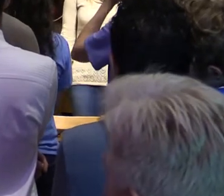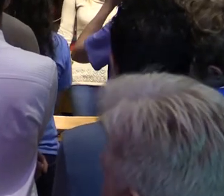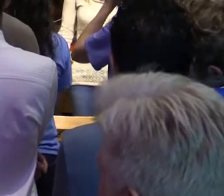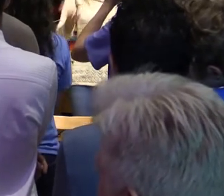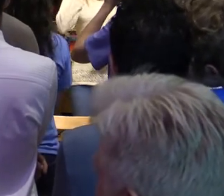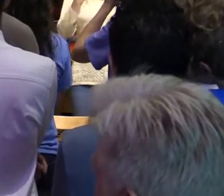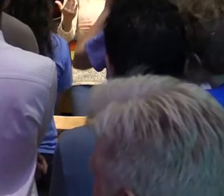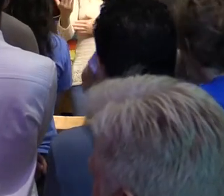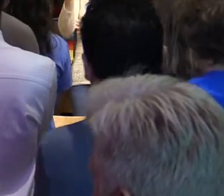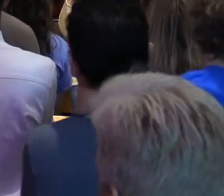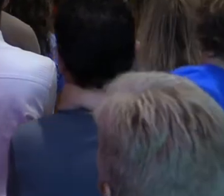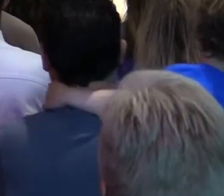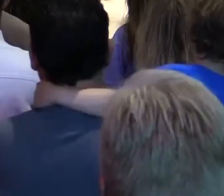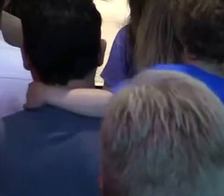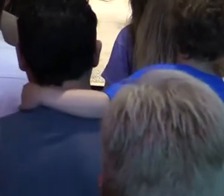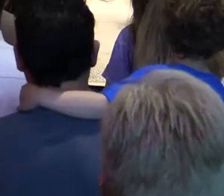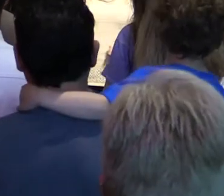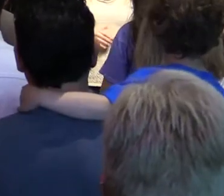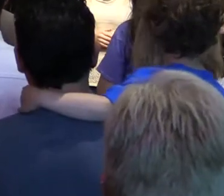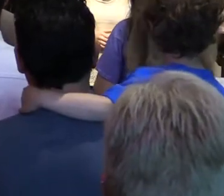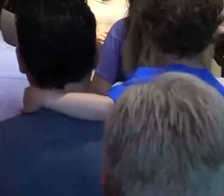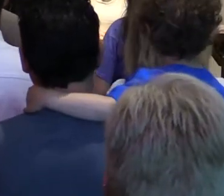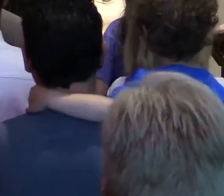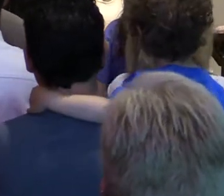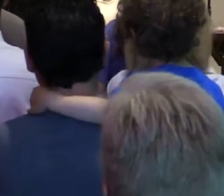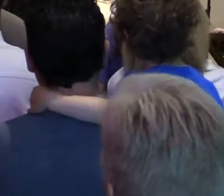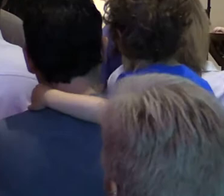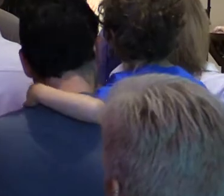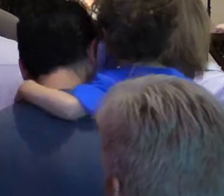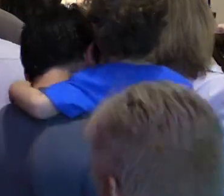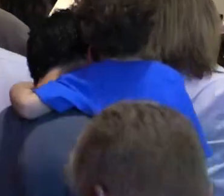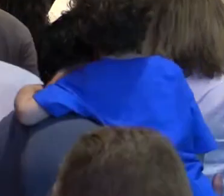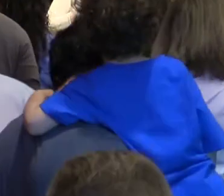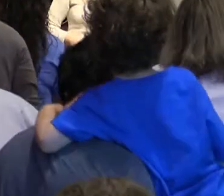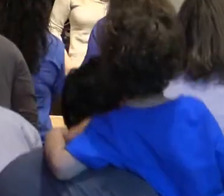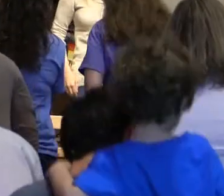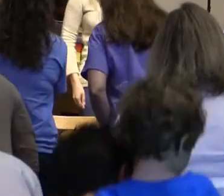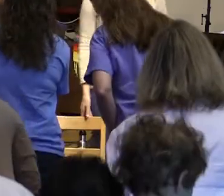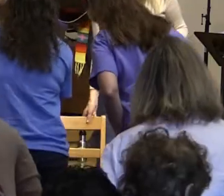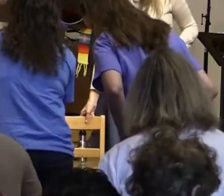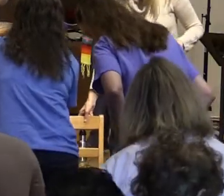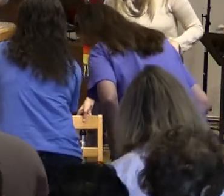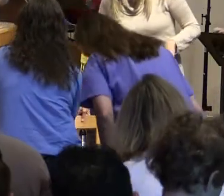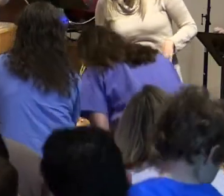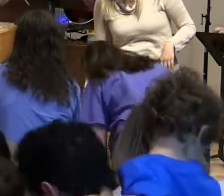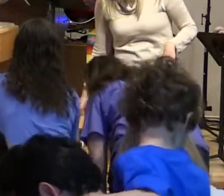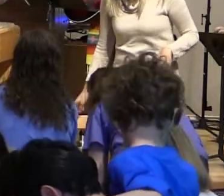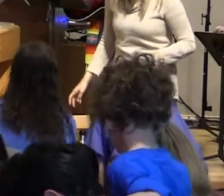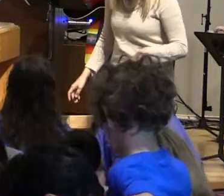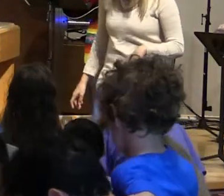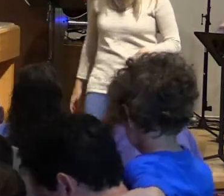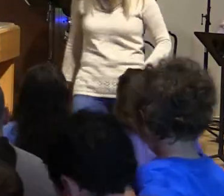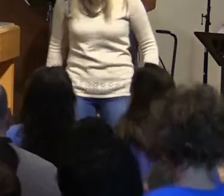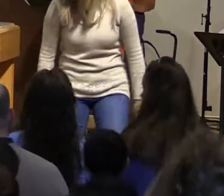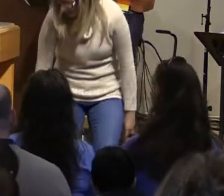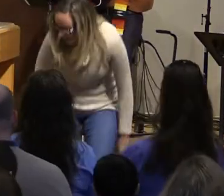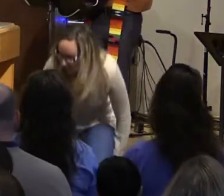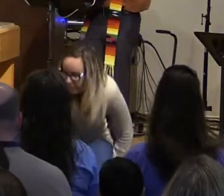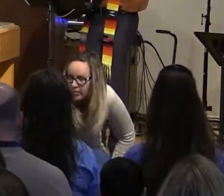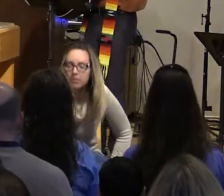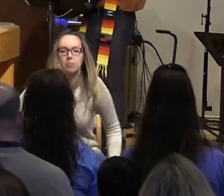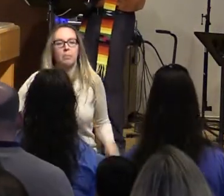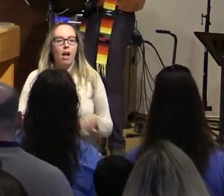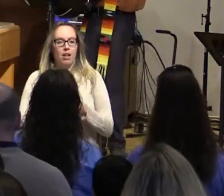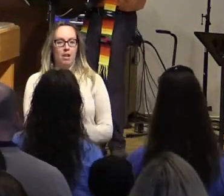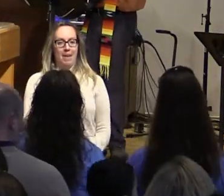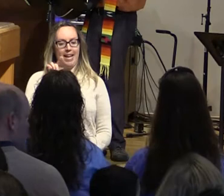people. Good morning, St. John. Please be seated. My name is Andy. I'm one of the pastors here, and it